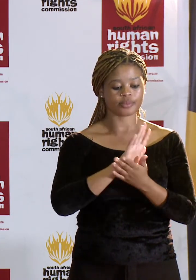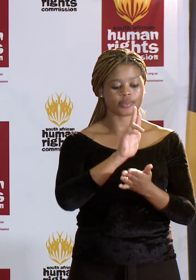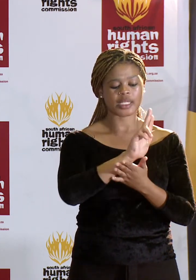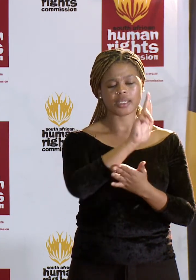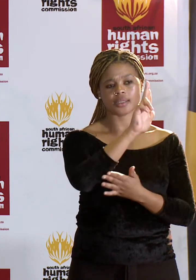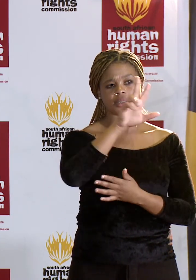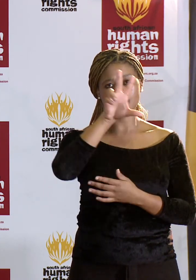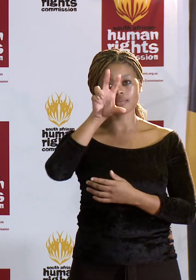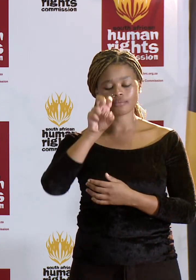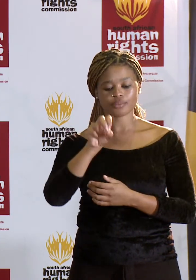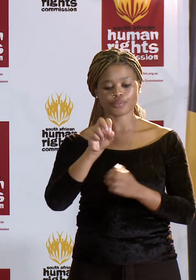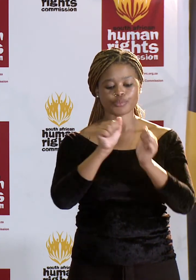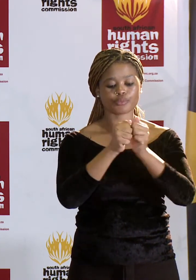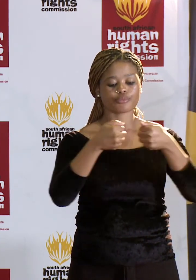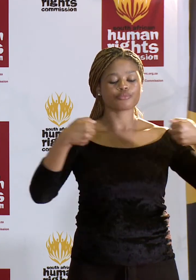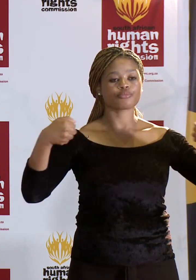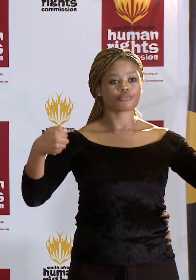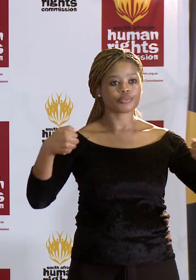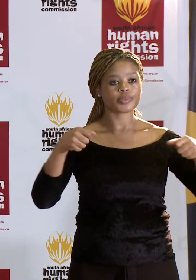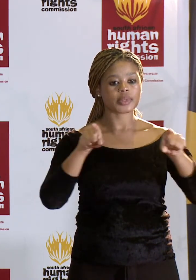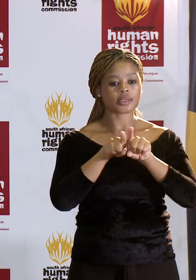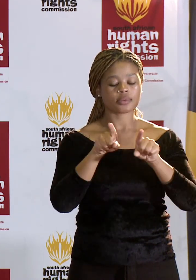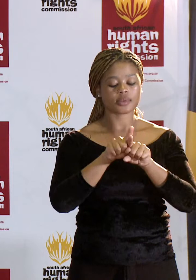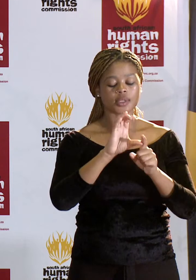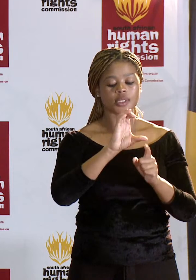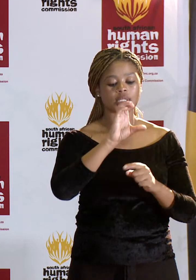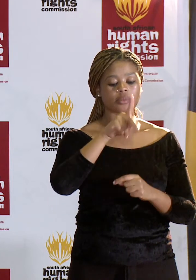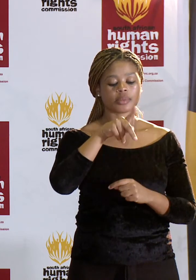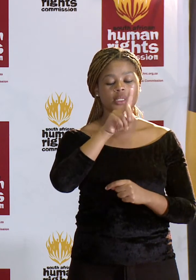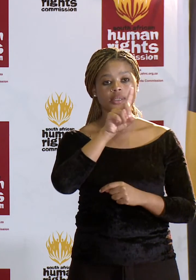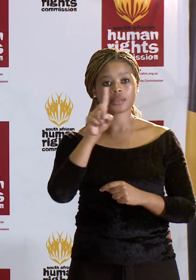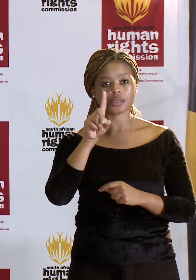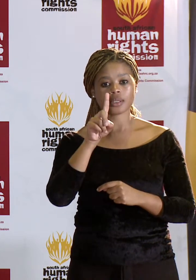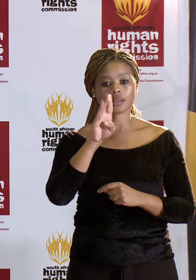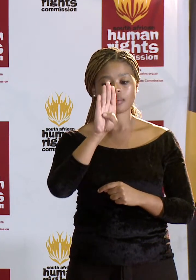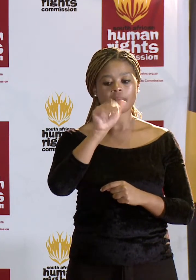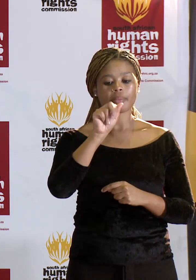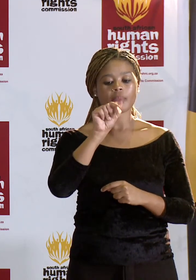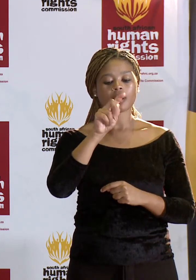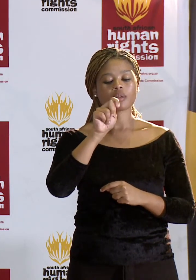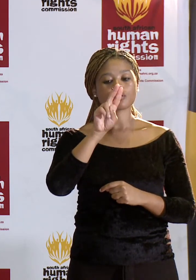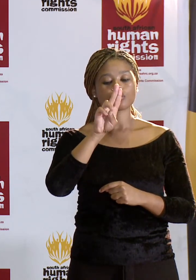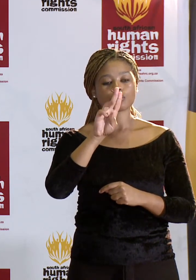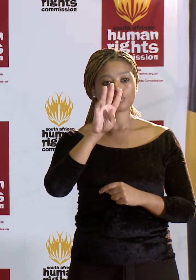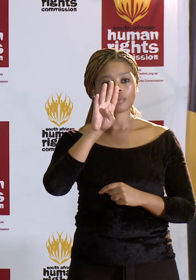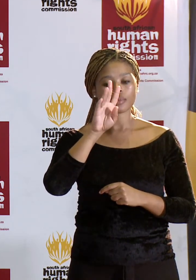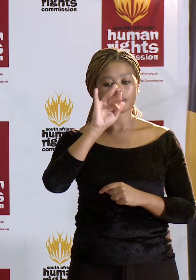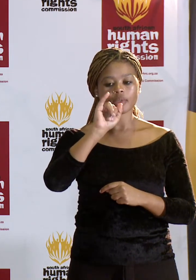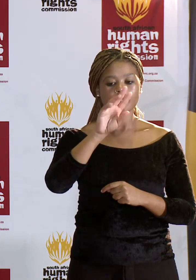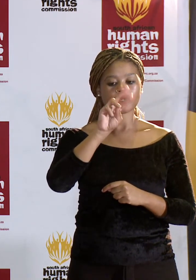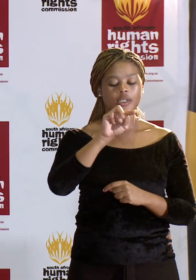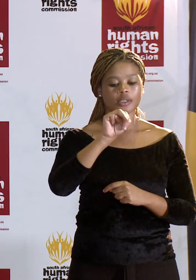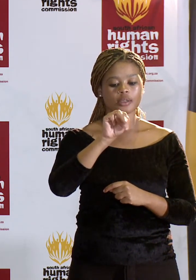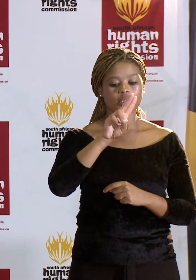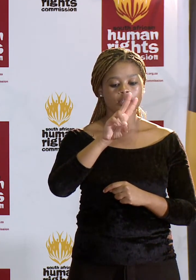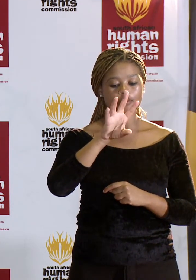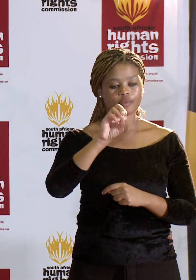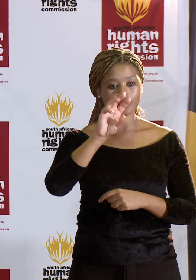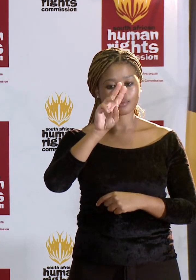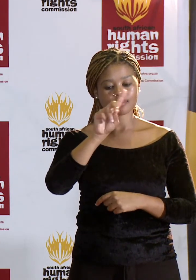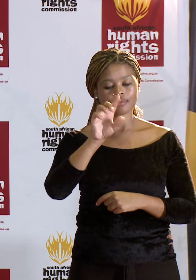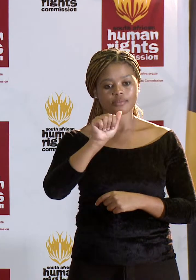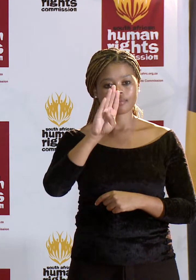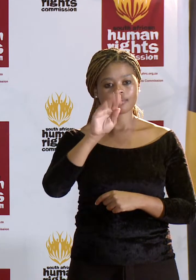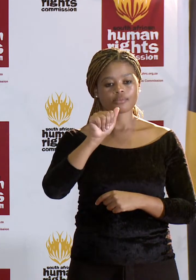1880s, newspapers such as Sikidimi, Bantu Bato, Imvoza Bansundu were used